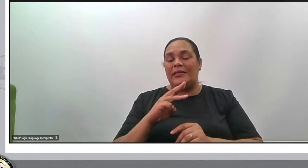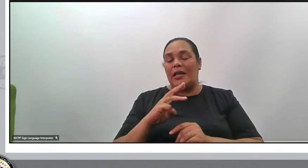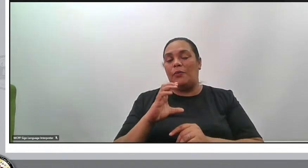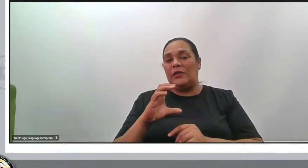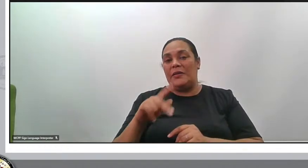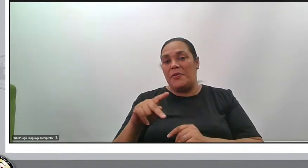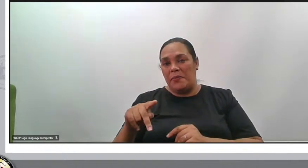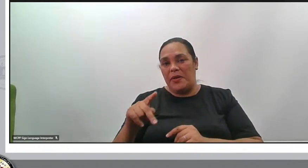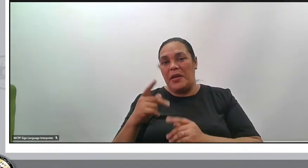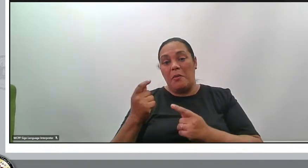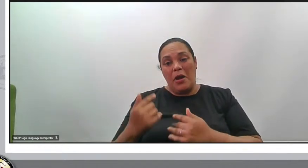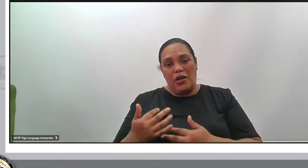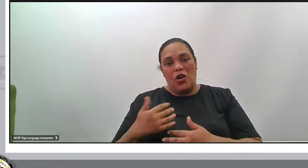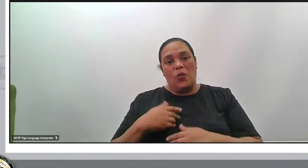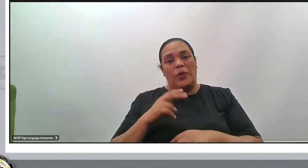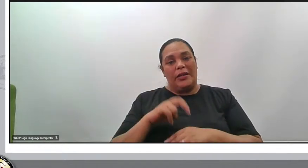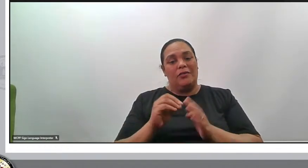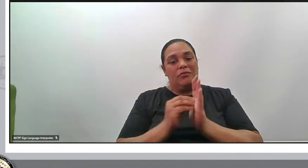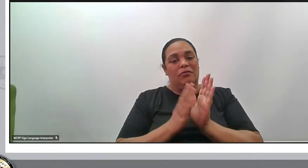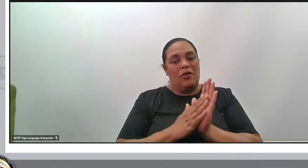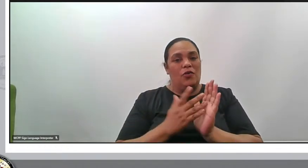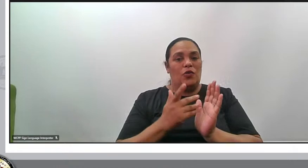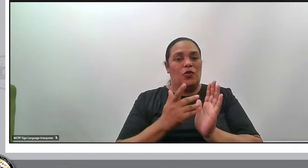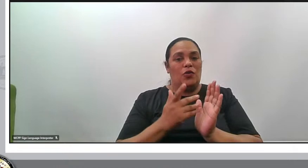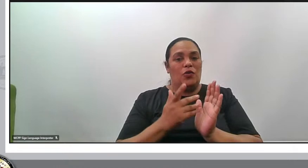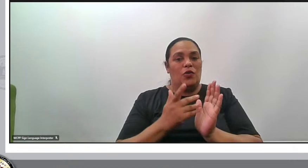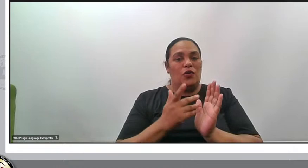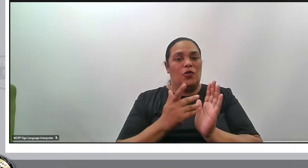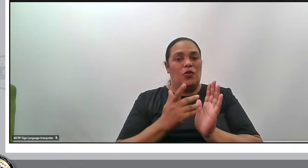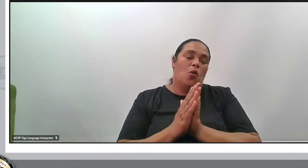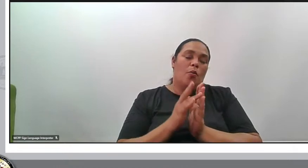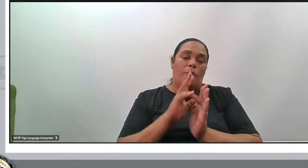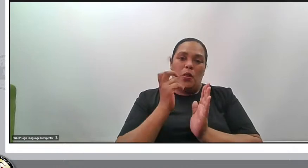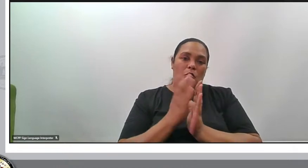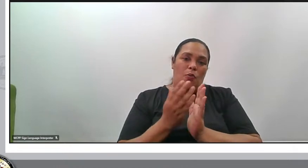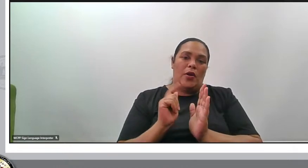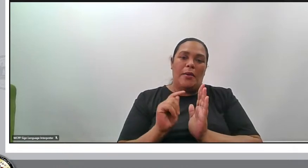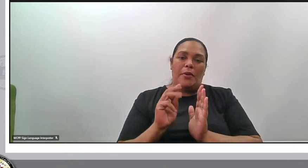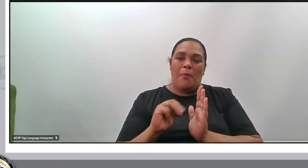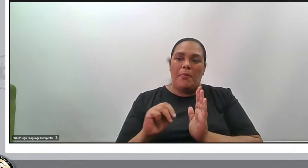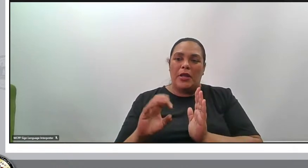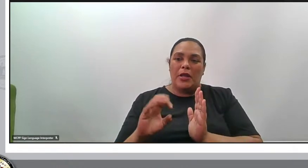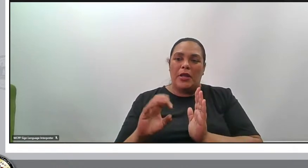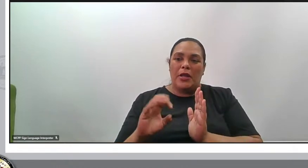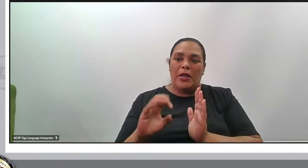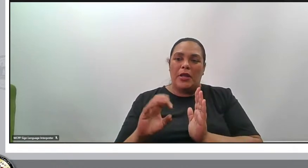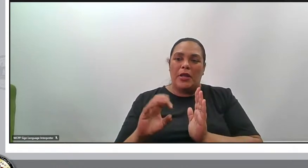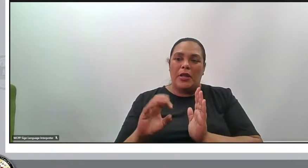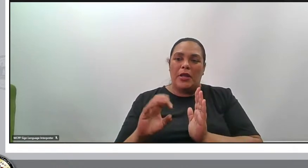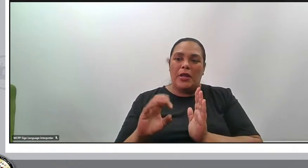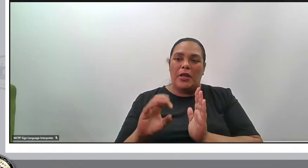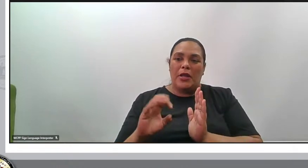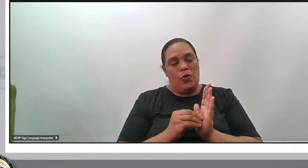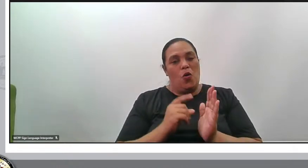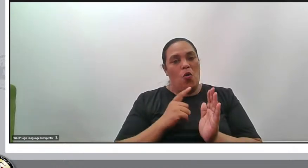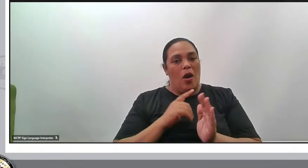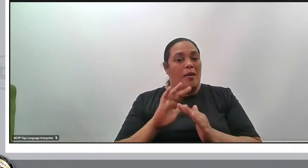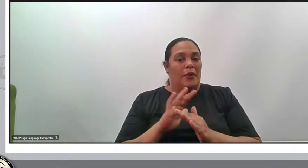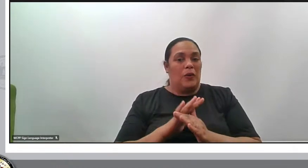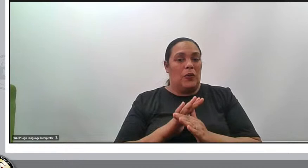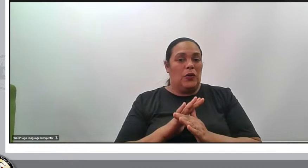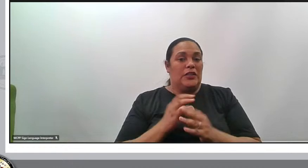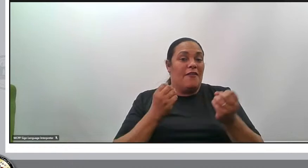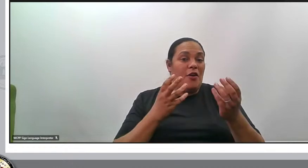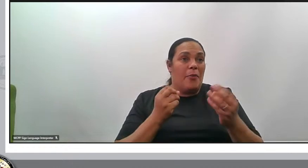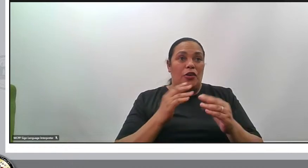we actually just for the template that PT uses for the Blue Book allocated together Cape Town Metro specific line item because of the lack of